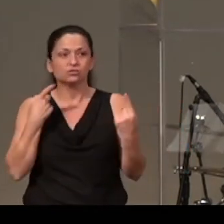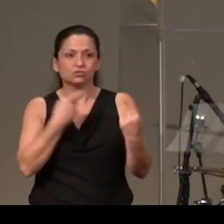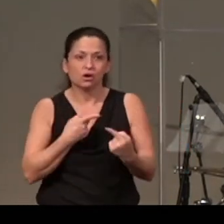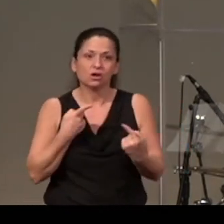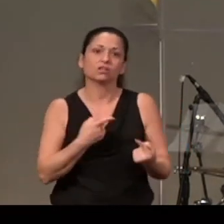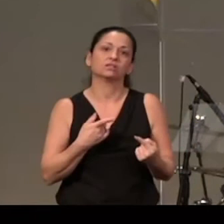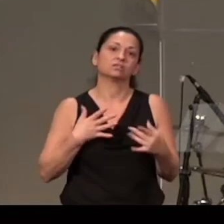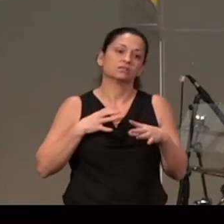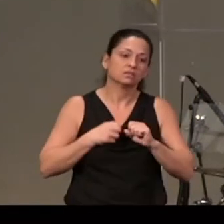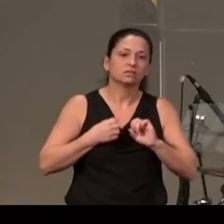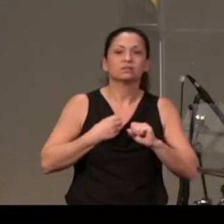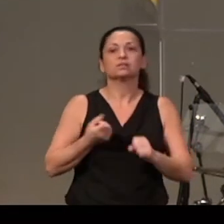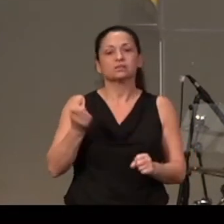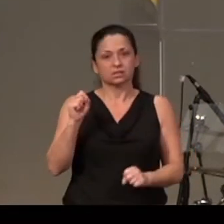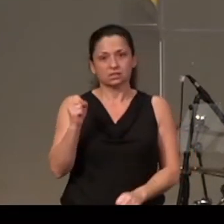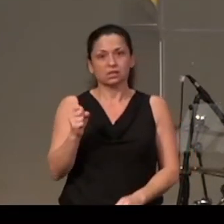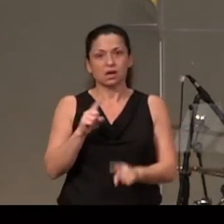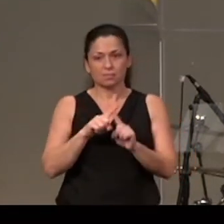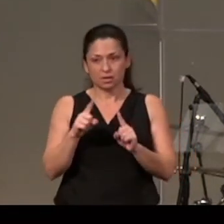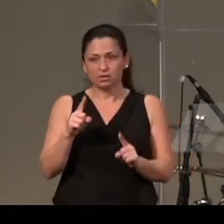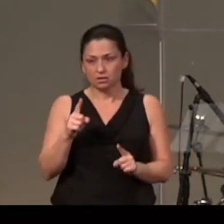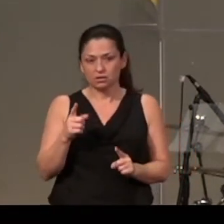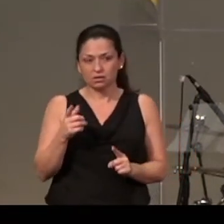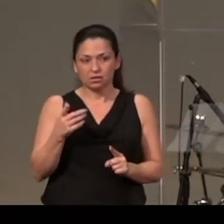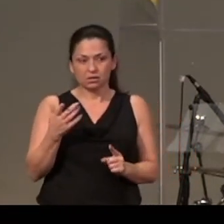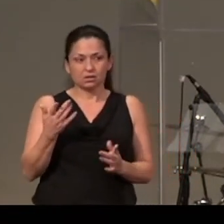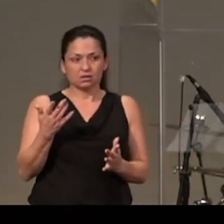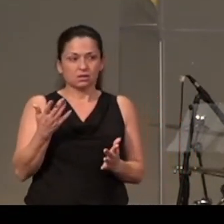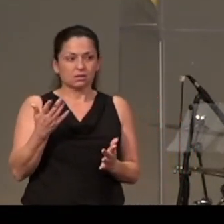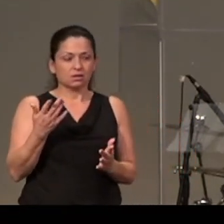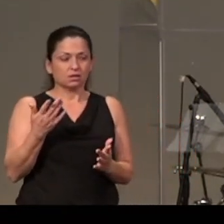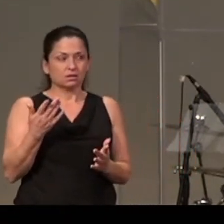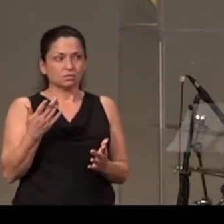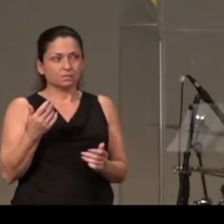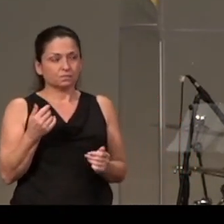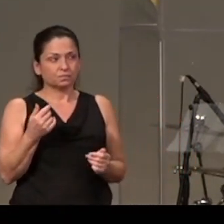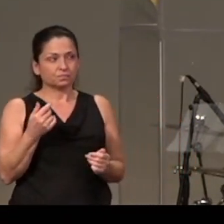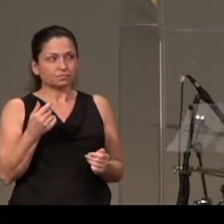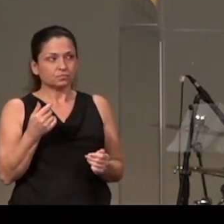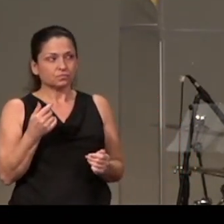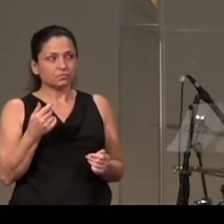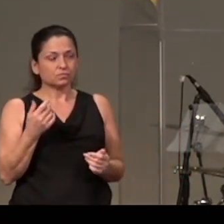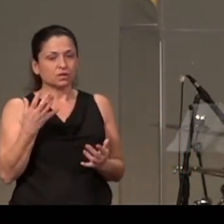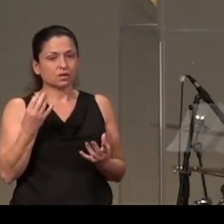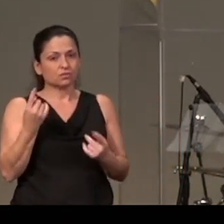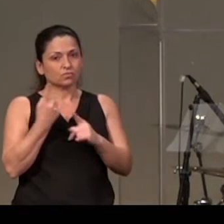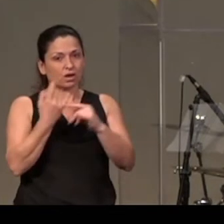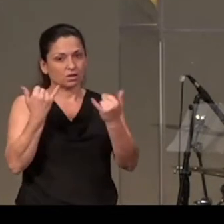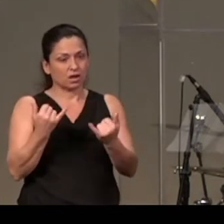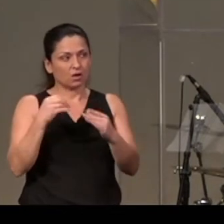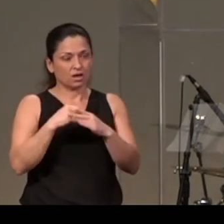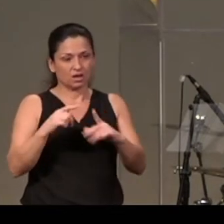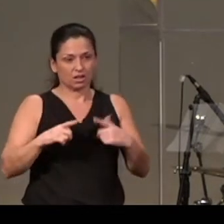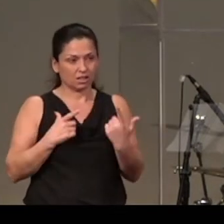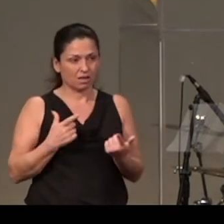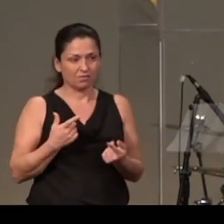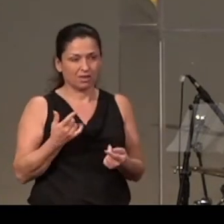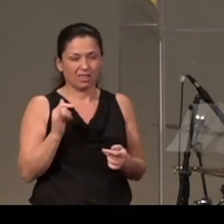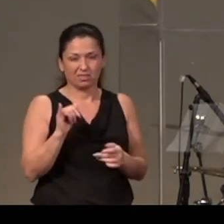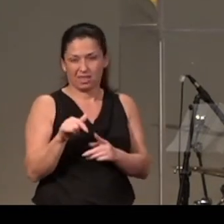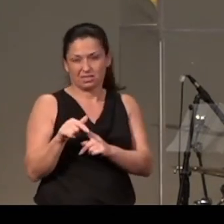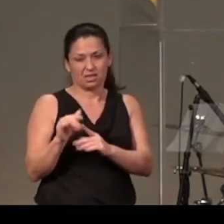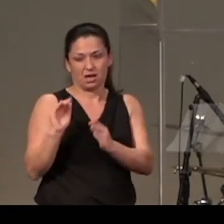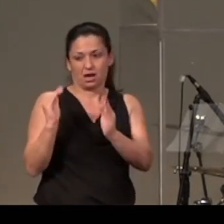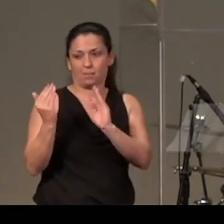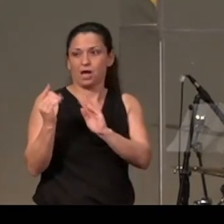5 minutes. Are you going through a time? Listen, in light of eternity, what we're dealing with is for 5 minutes. And I